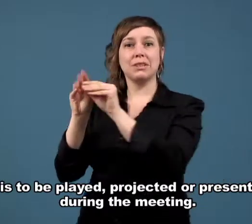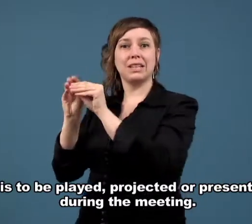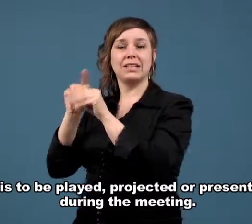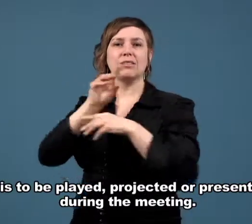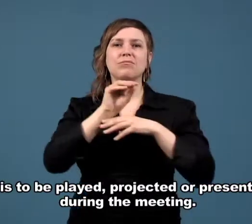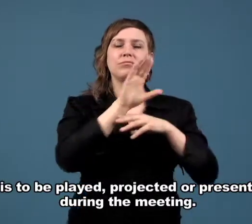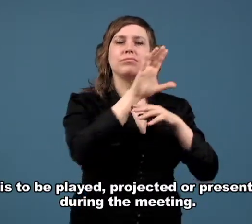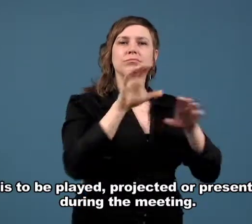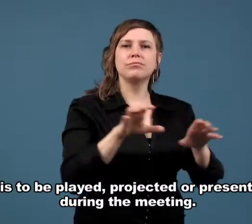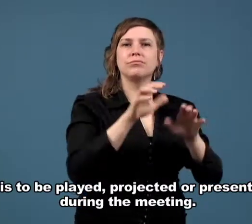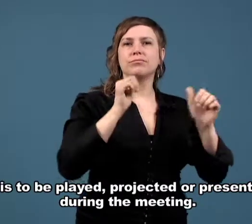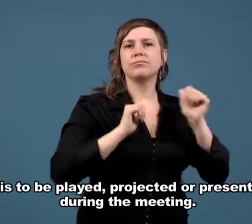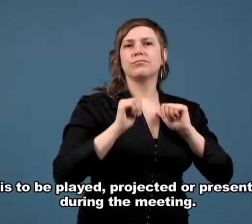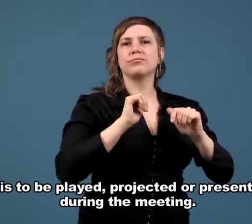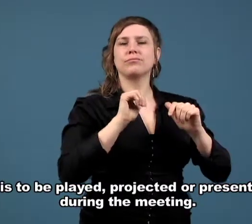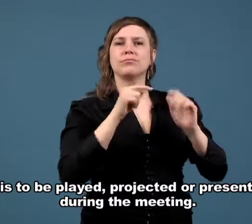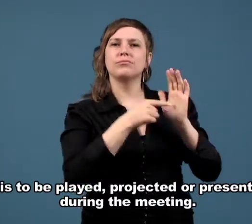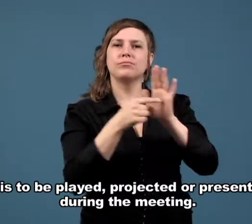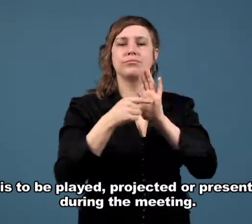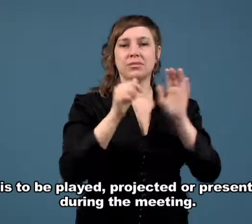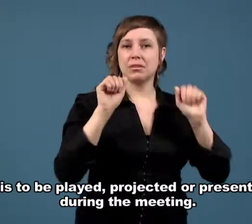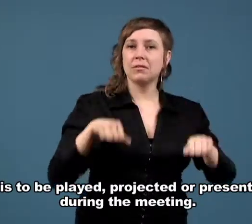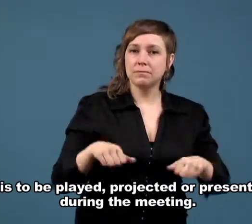or presented during the meeting.